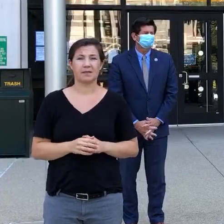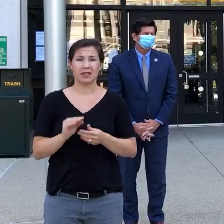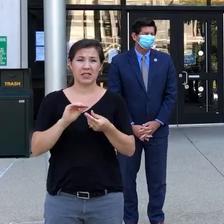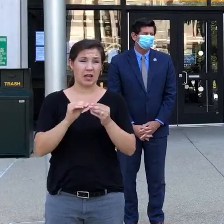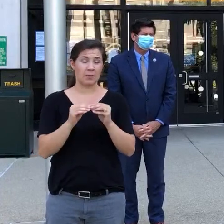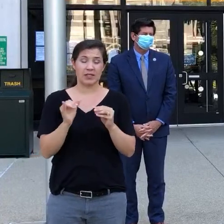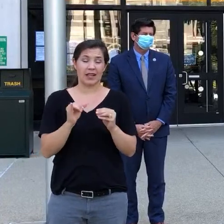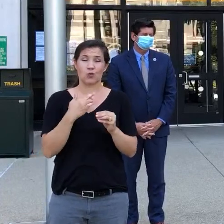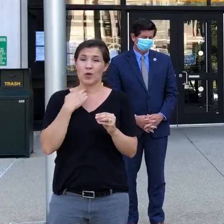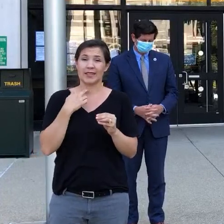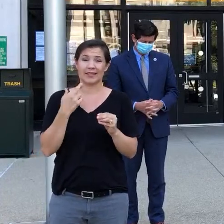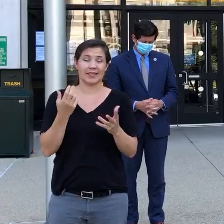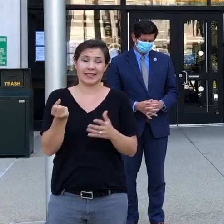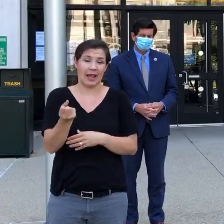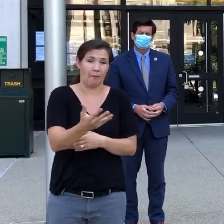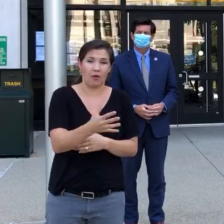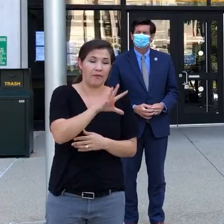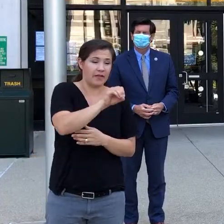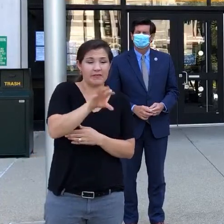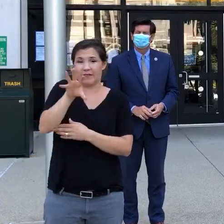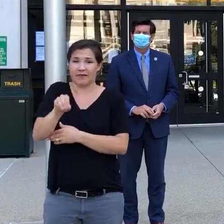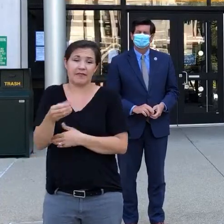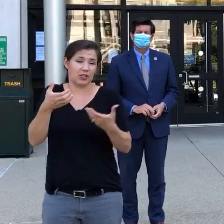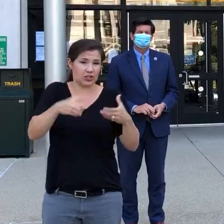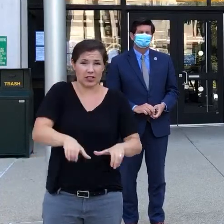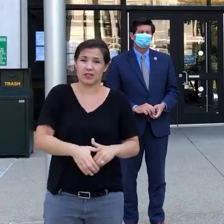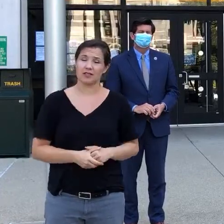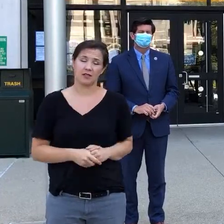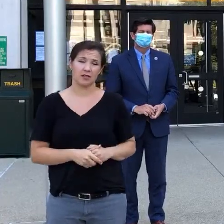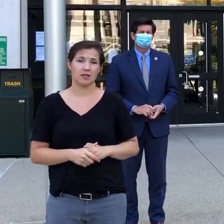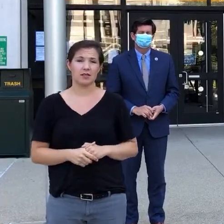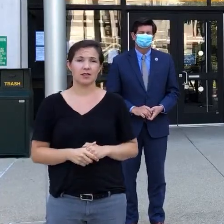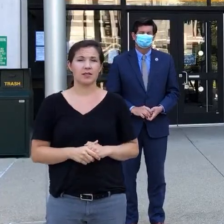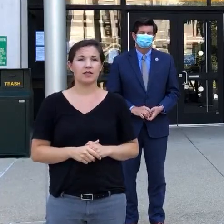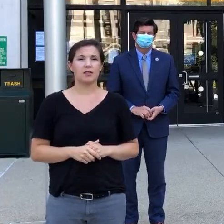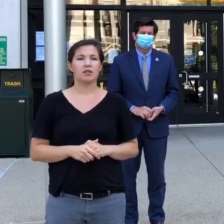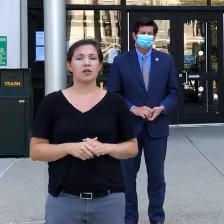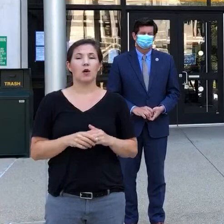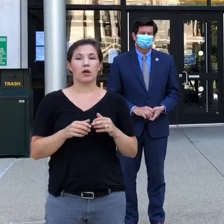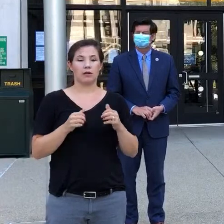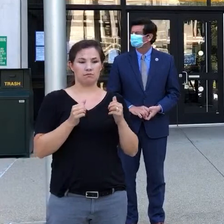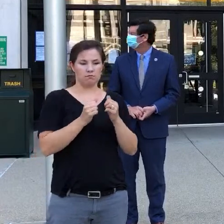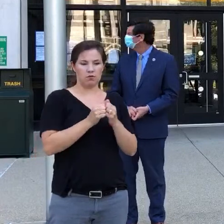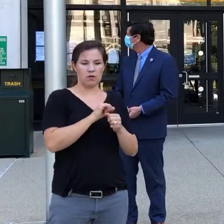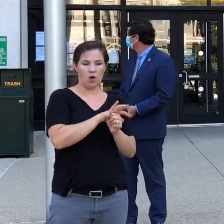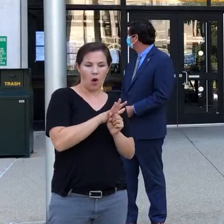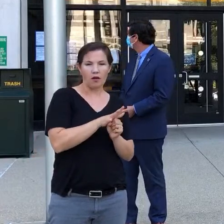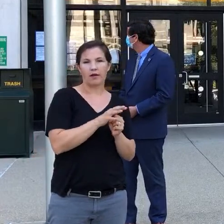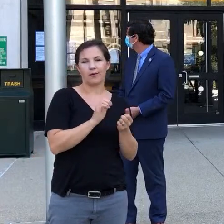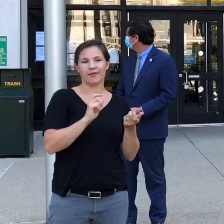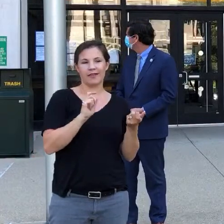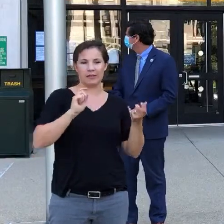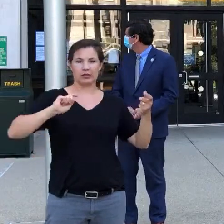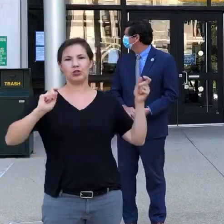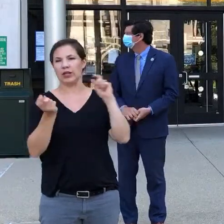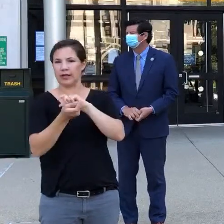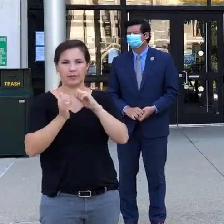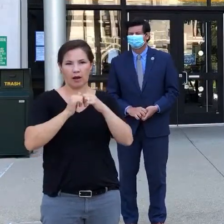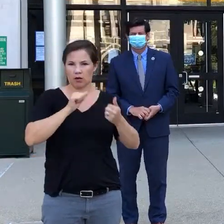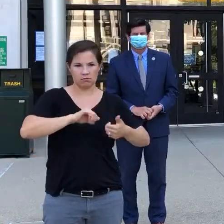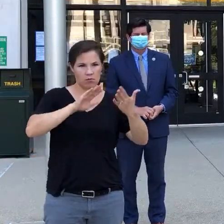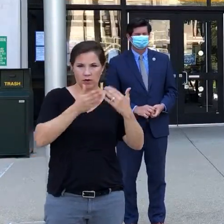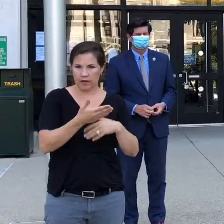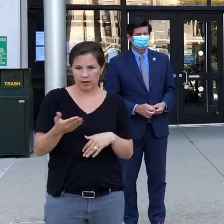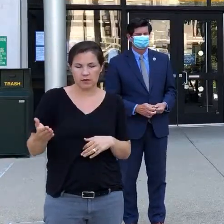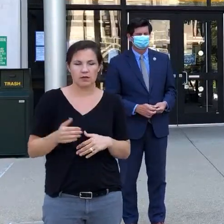rolling the dice. It's almost 50-50 chance. So with COVID-19, we've all had to change the way we do things, and the Erie